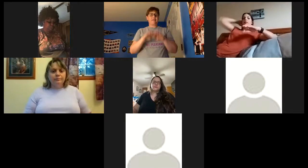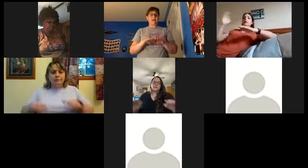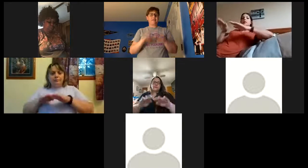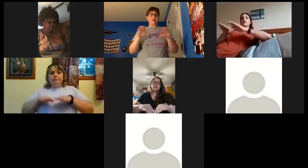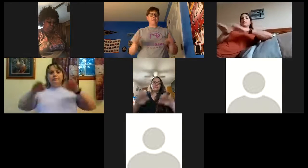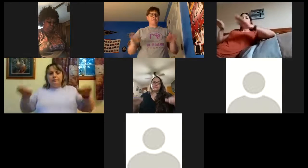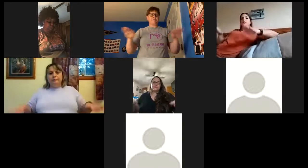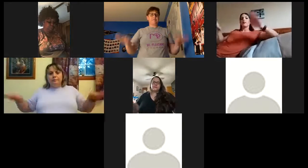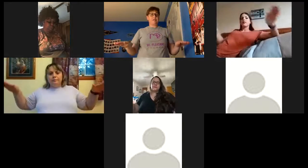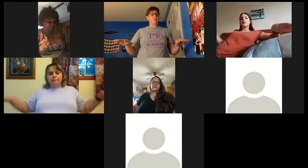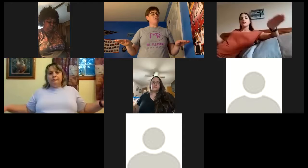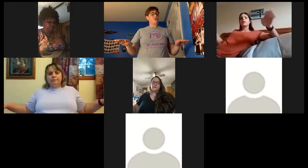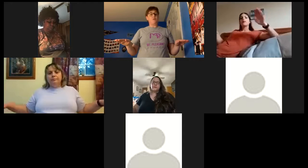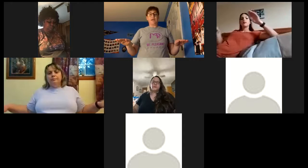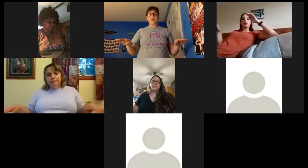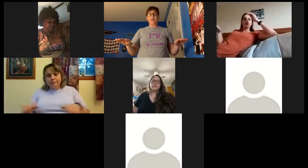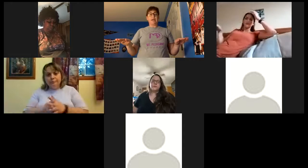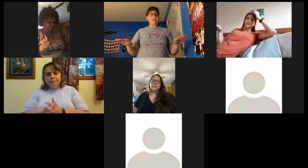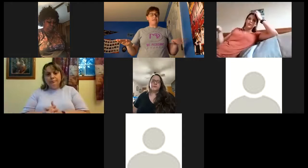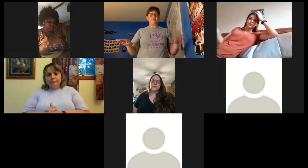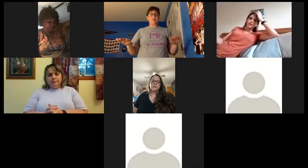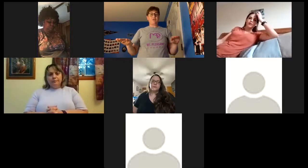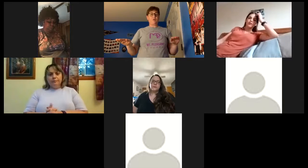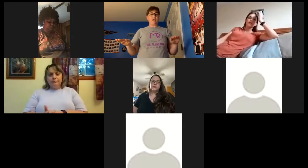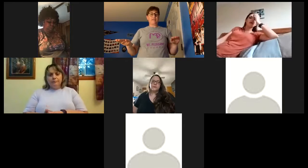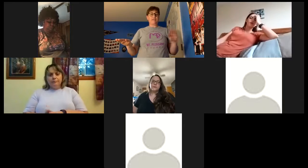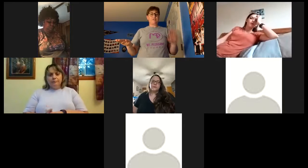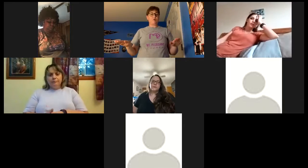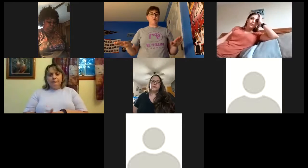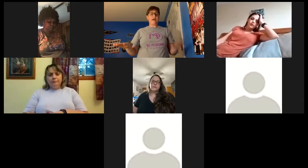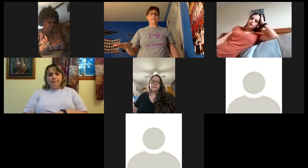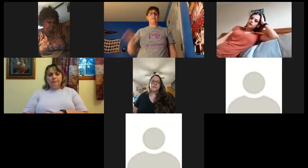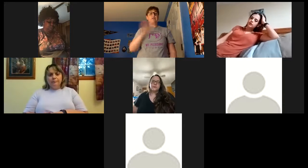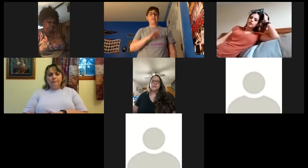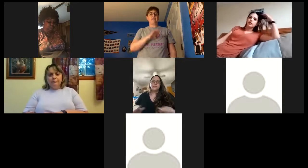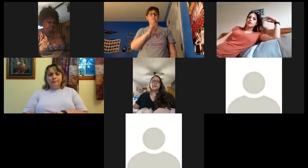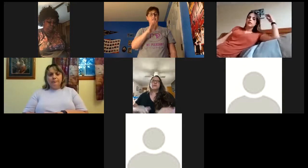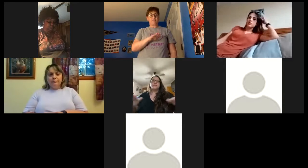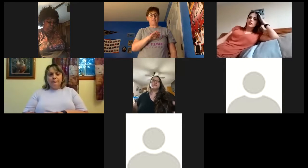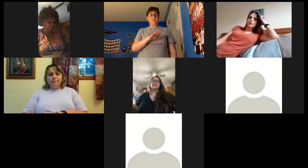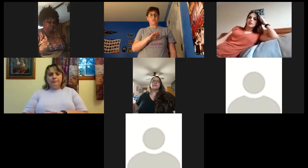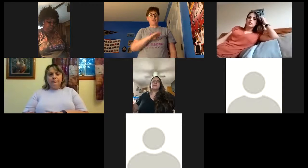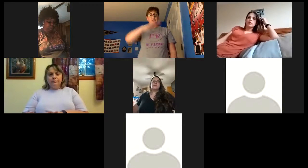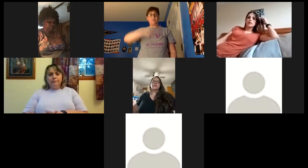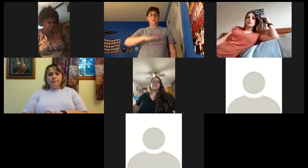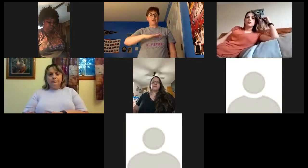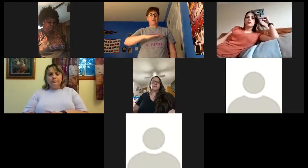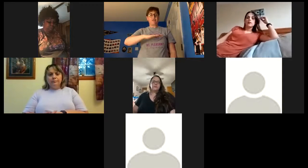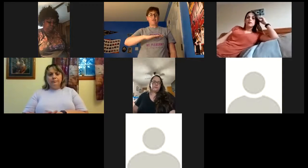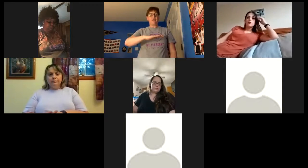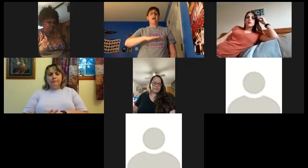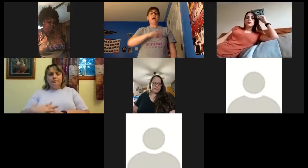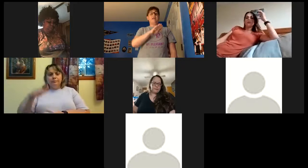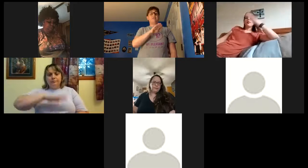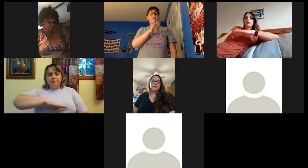I'll do it that way. So any of those ways is correct. You can either put the child